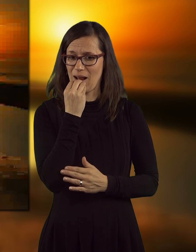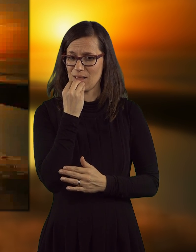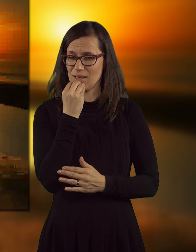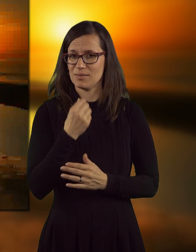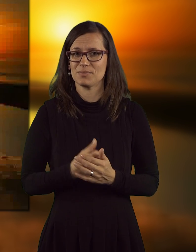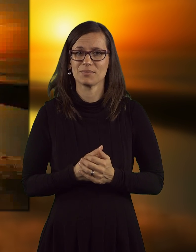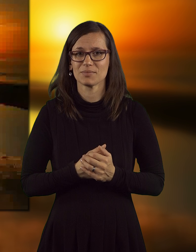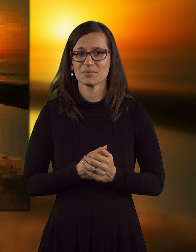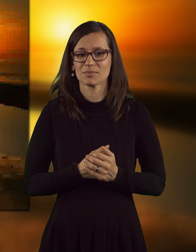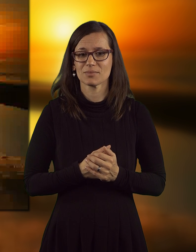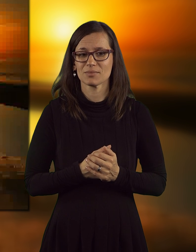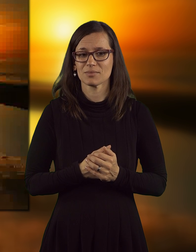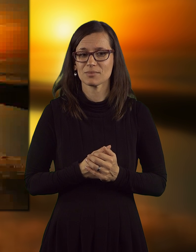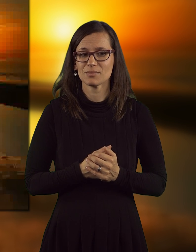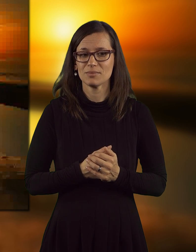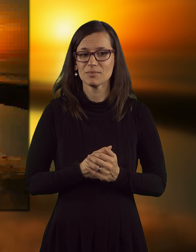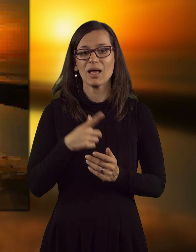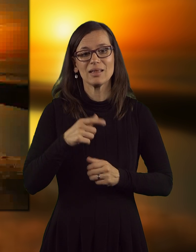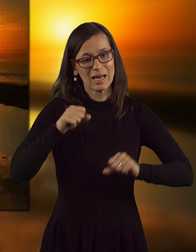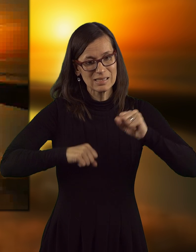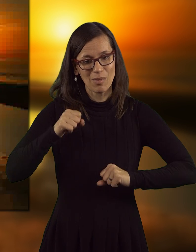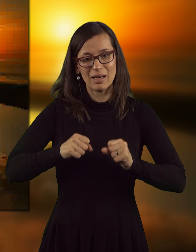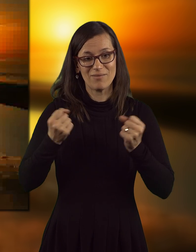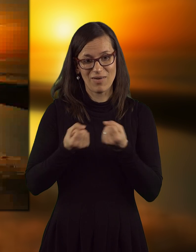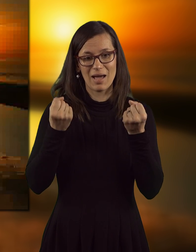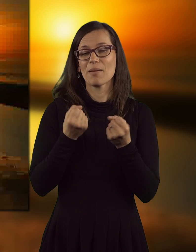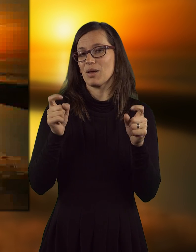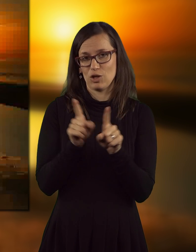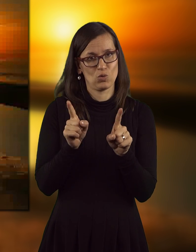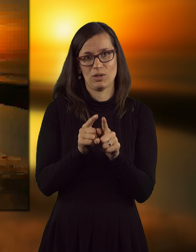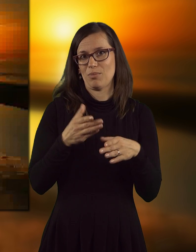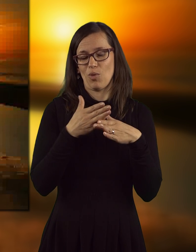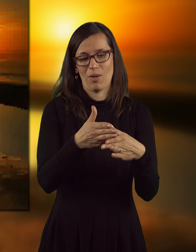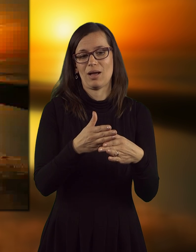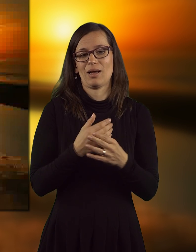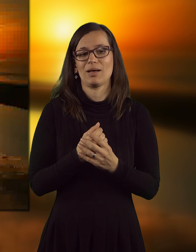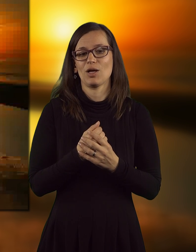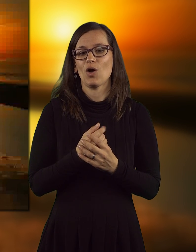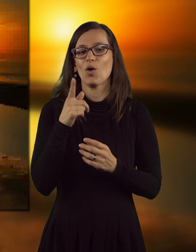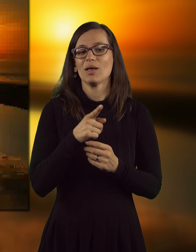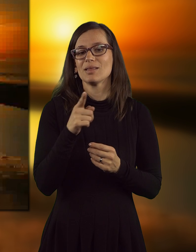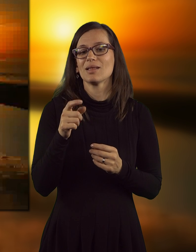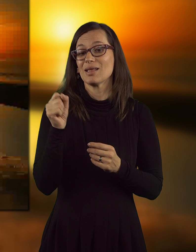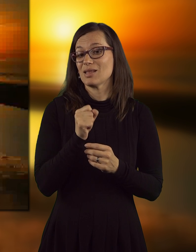things that outlined in the way of nutrition and exercise that also help them, and